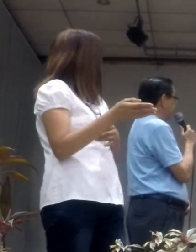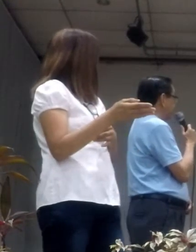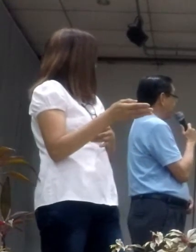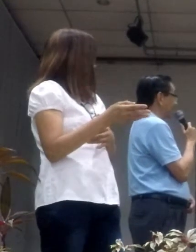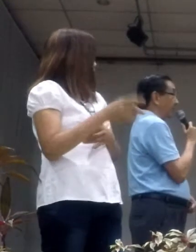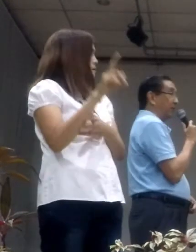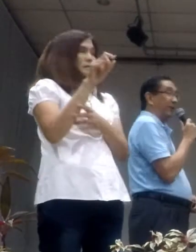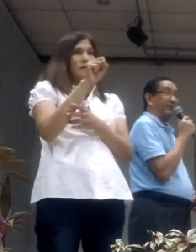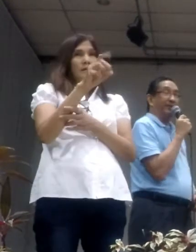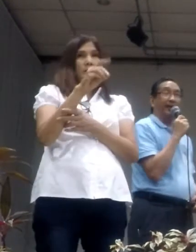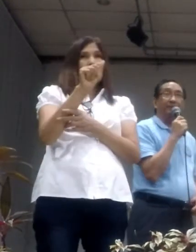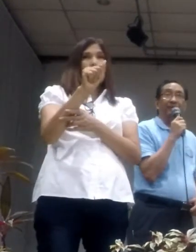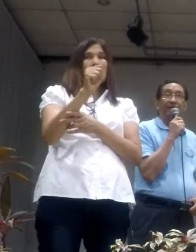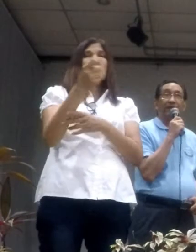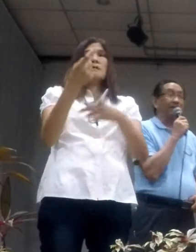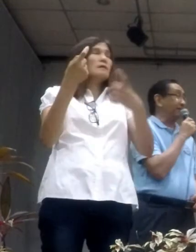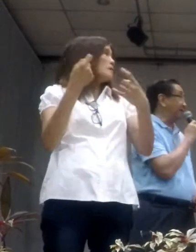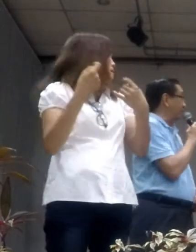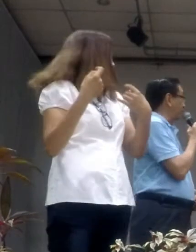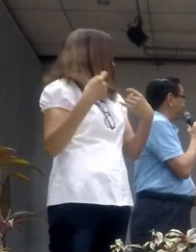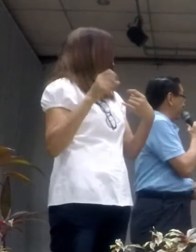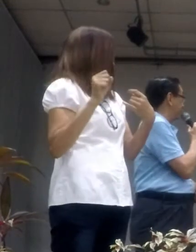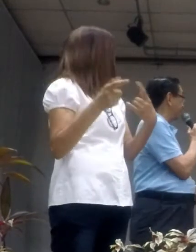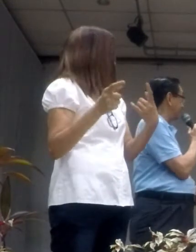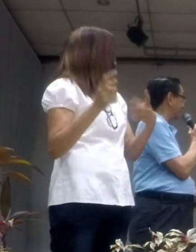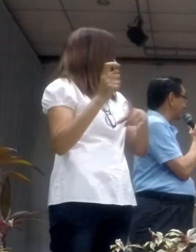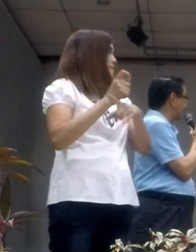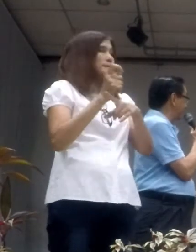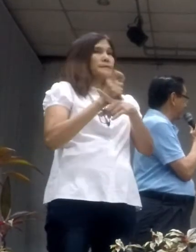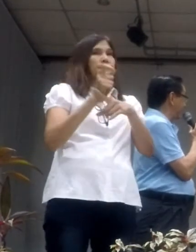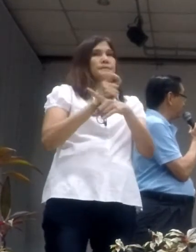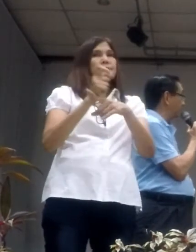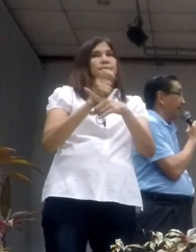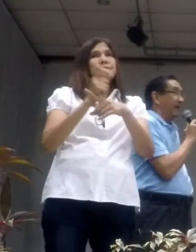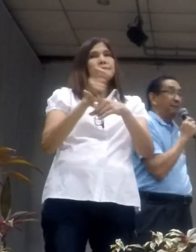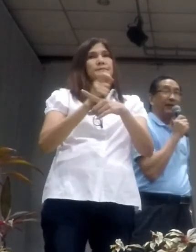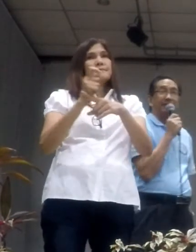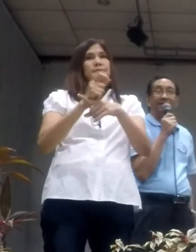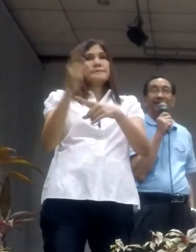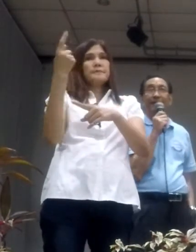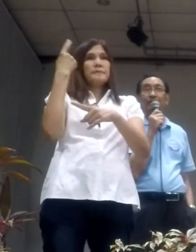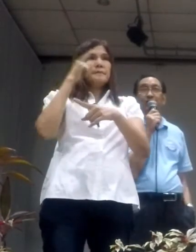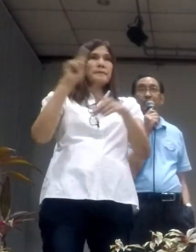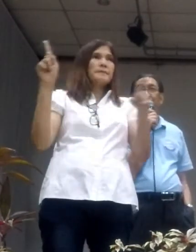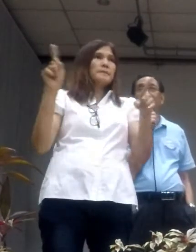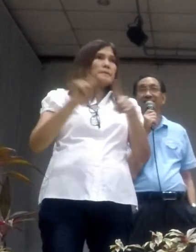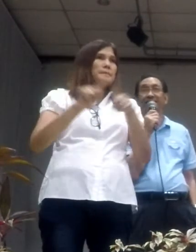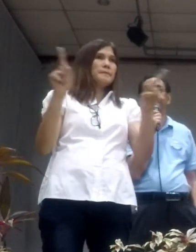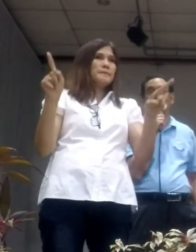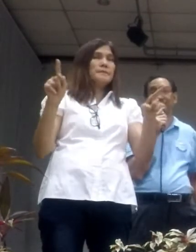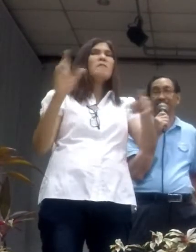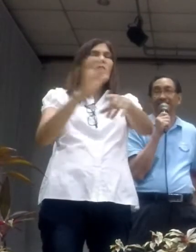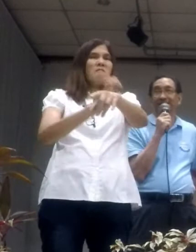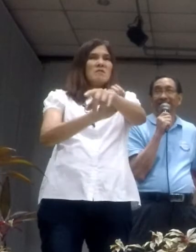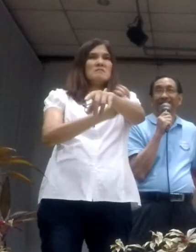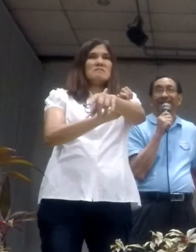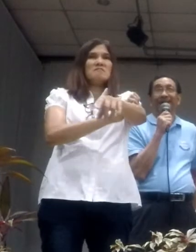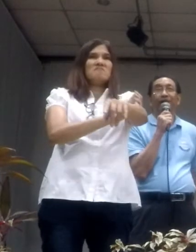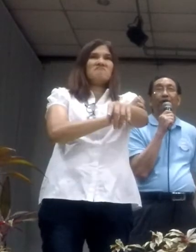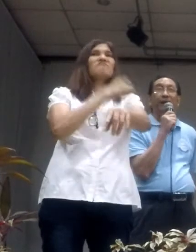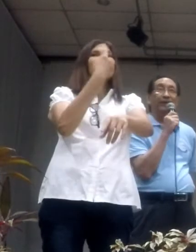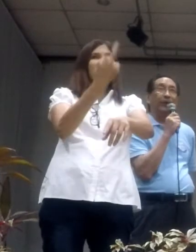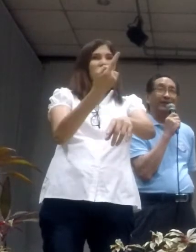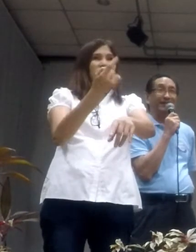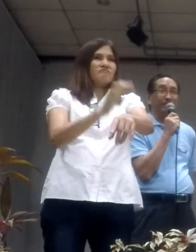TESDA. We tried before helping TESDA training, but it was for massage.